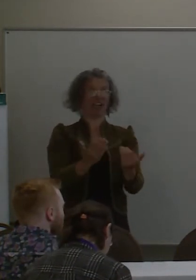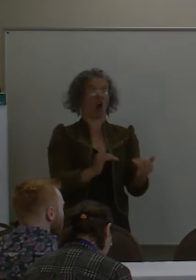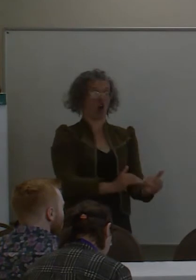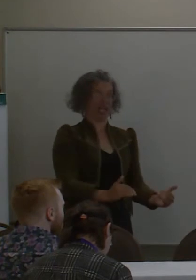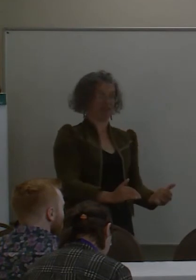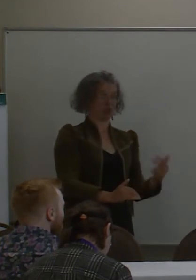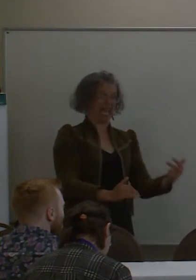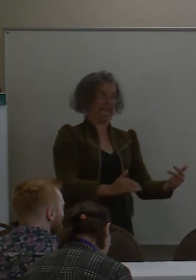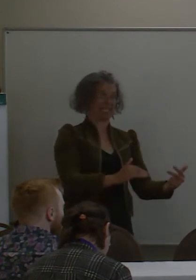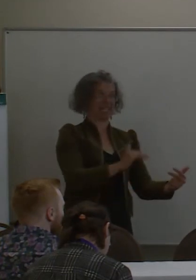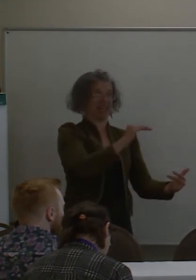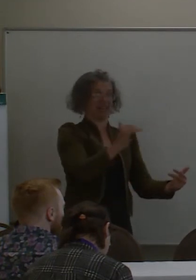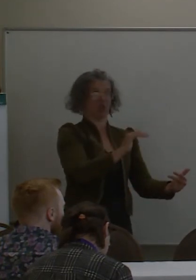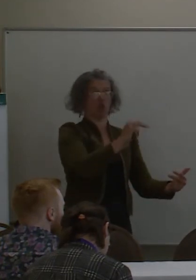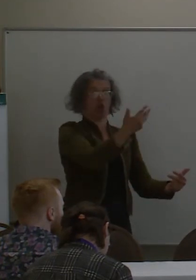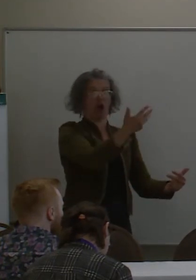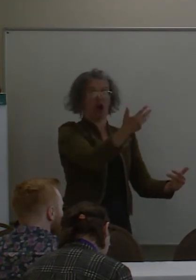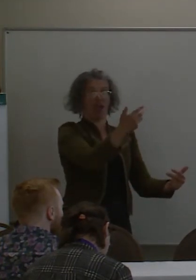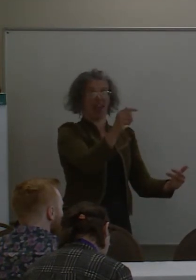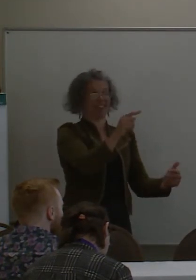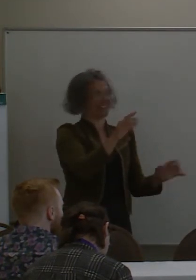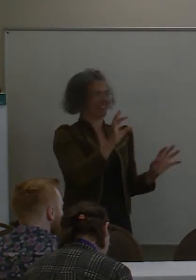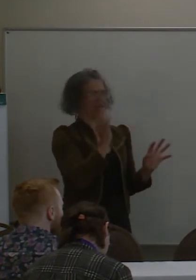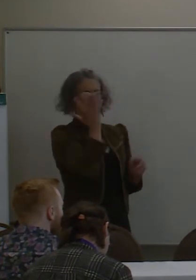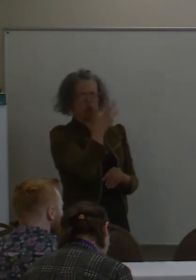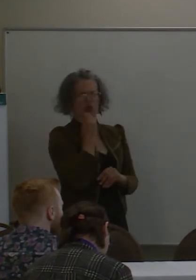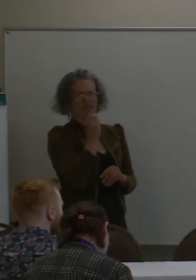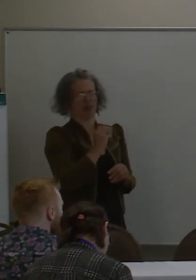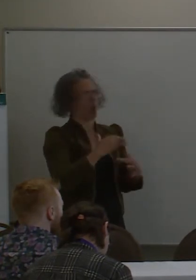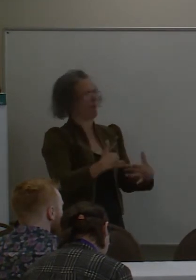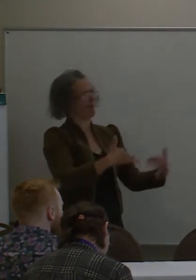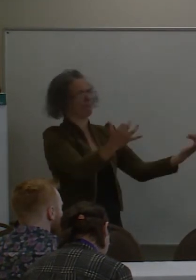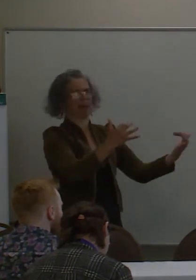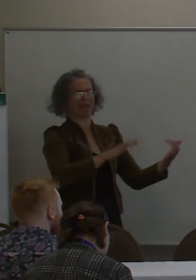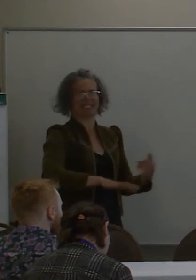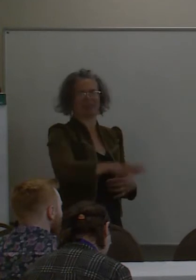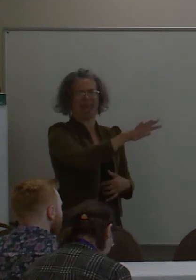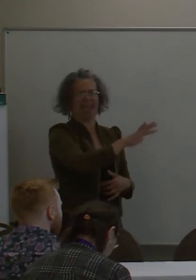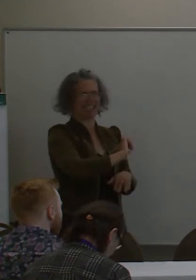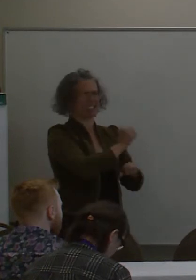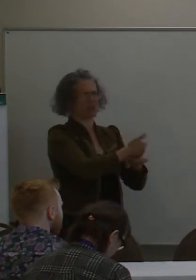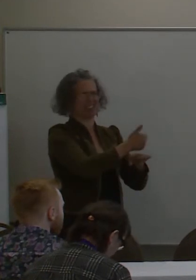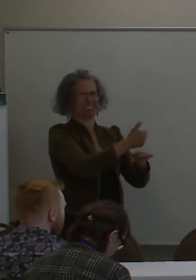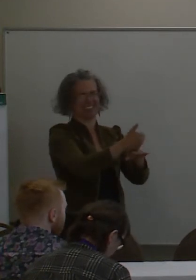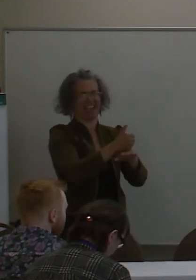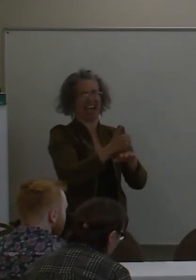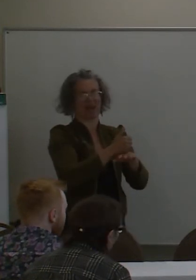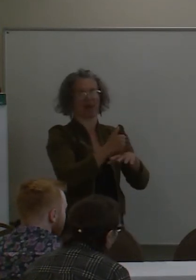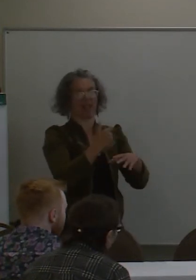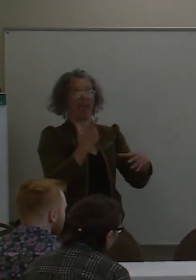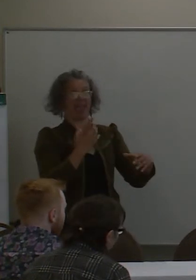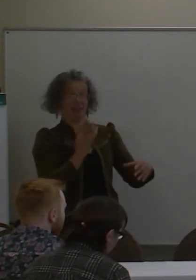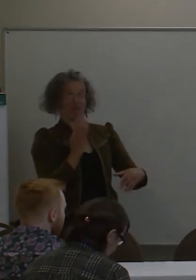9, our top floors. We created this beautiful public space for programming and exhibits, and we got drafted onto that team. Again,